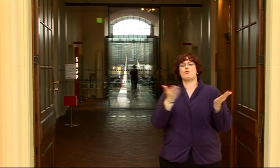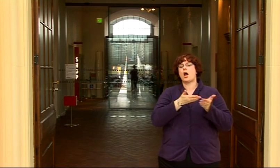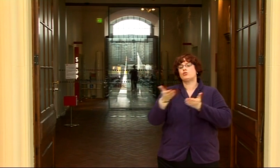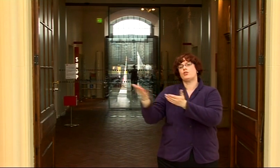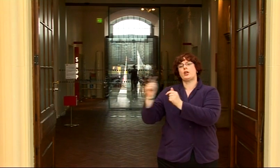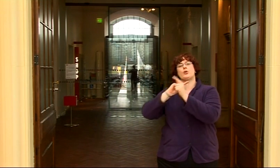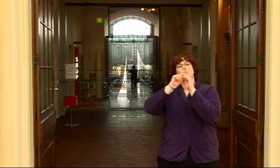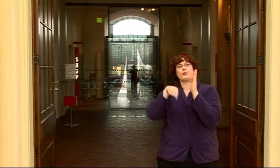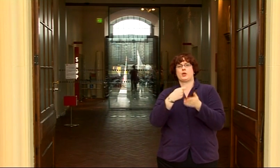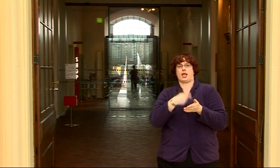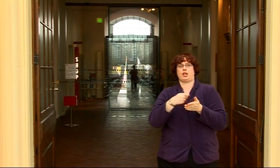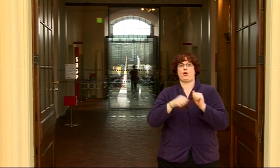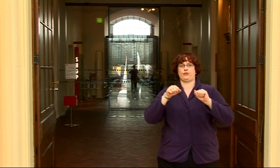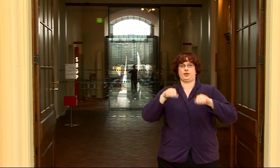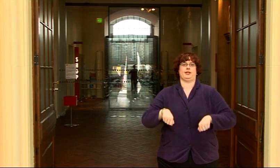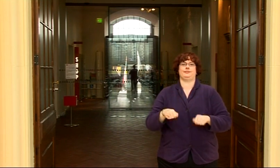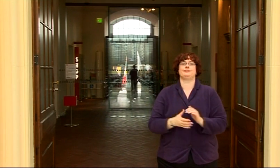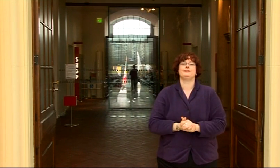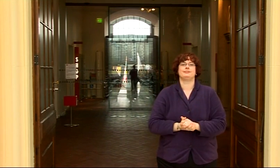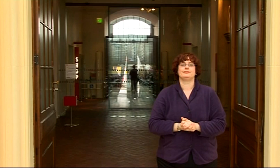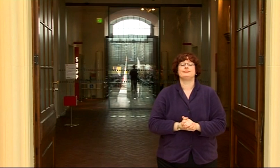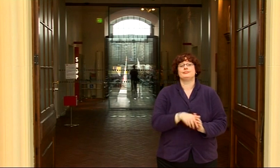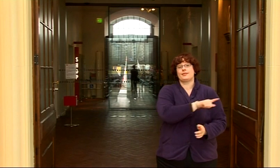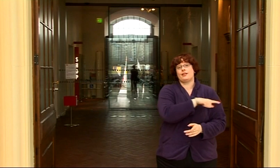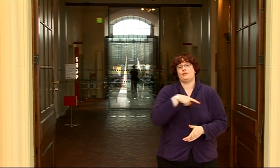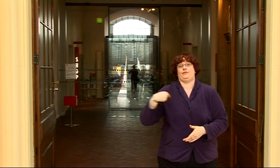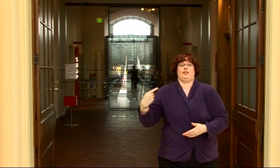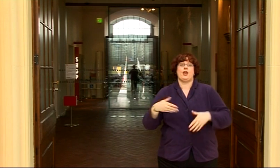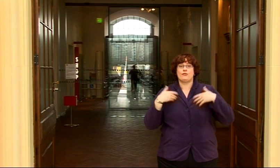shop. We'd be pleased to welcome you to the Jewish Museum Berlin.